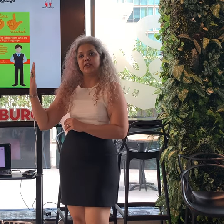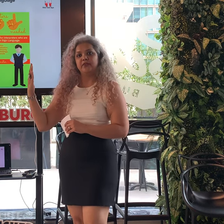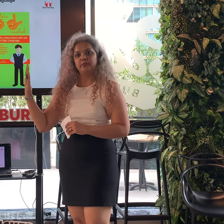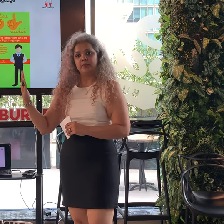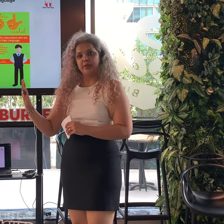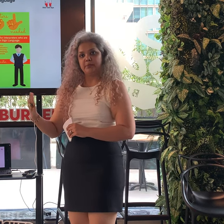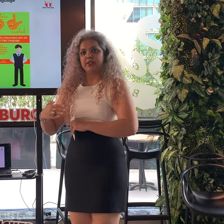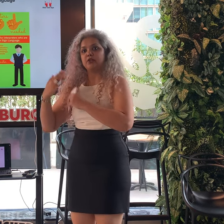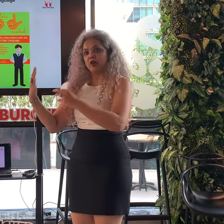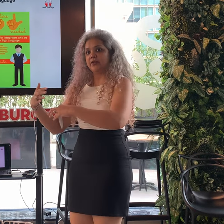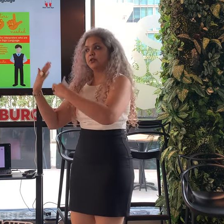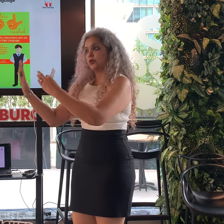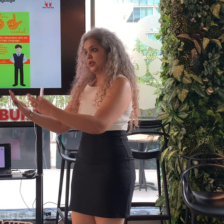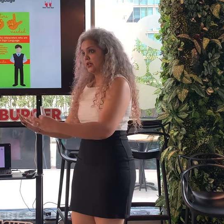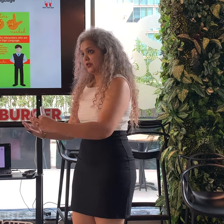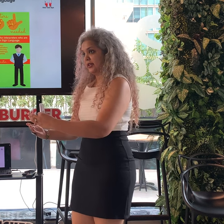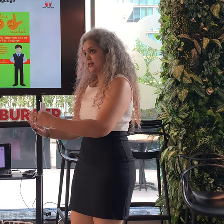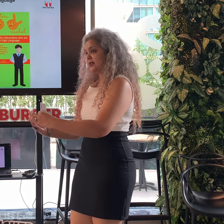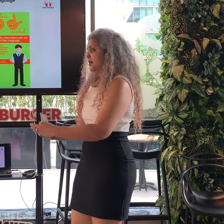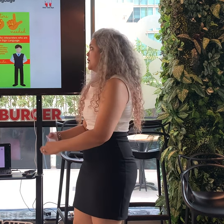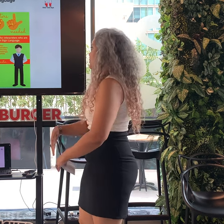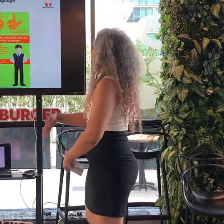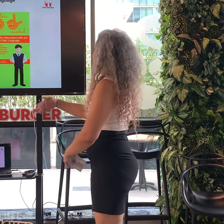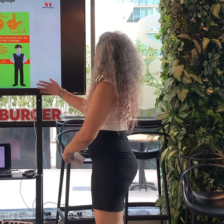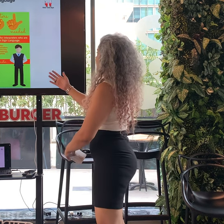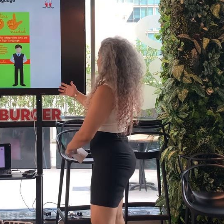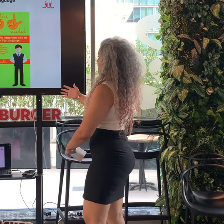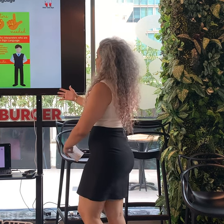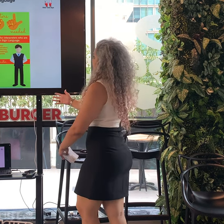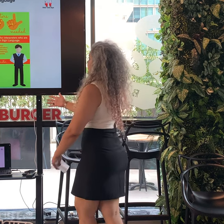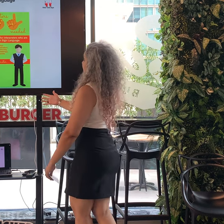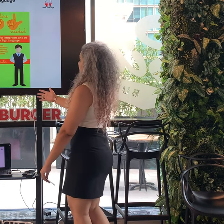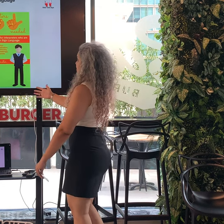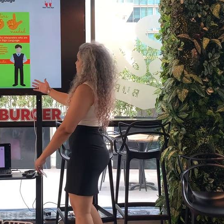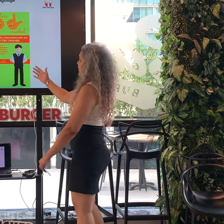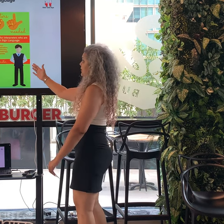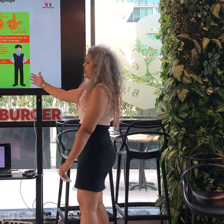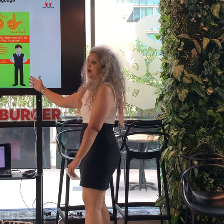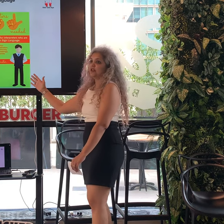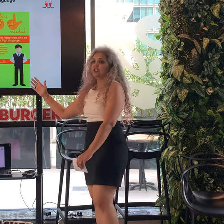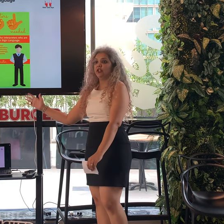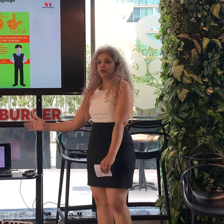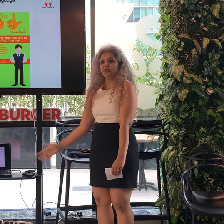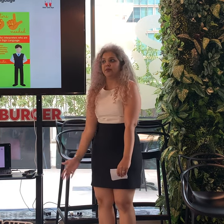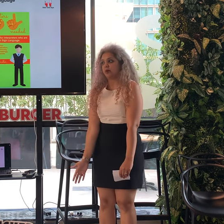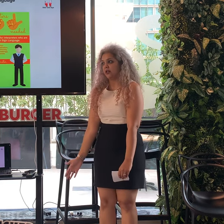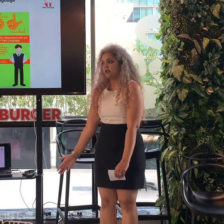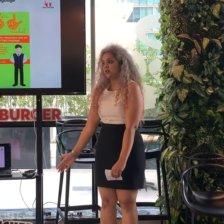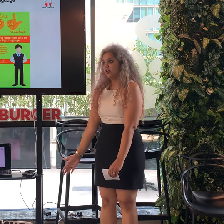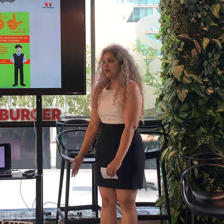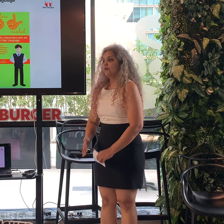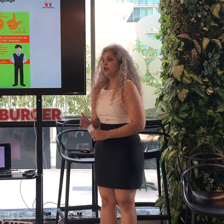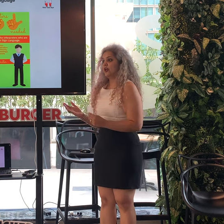deaf people is always going to increase. So by 2028, we will have a huge demand for